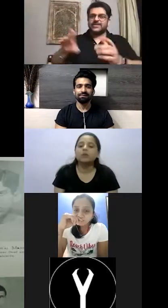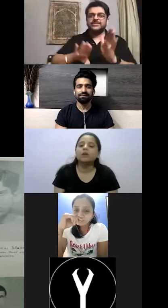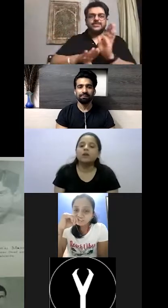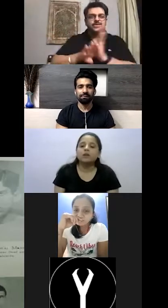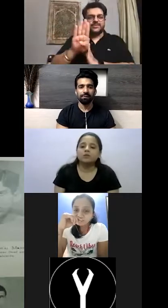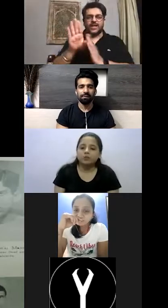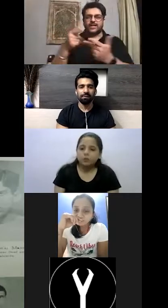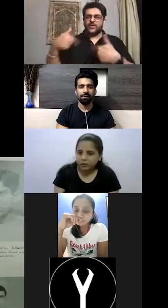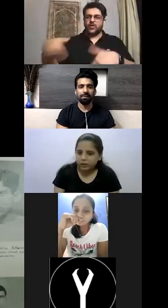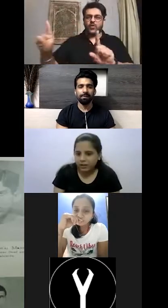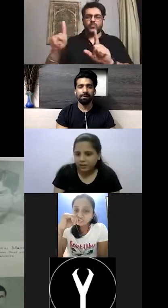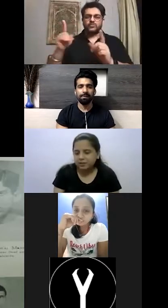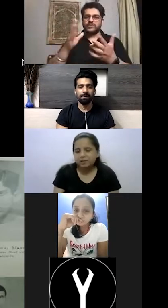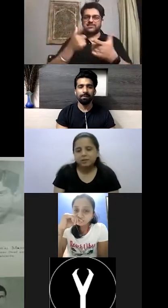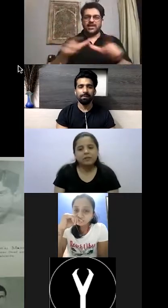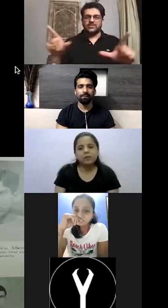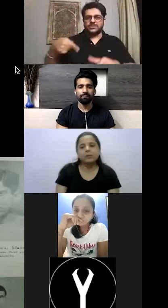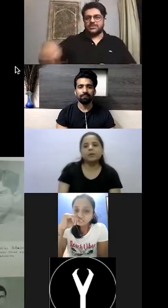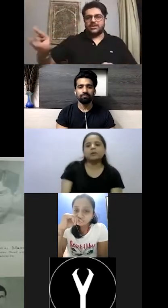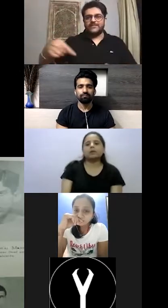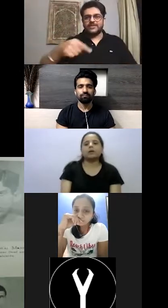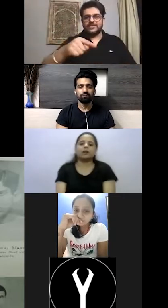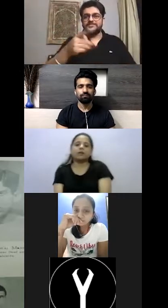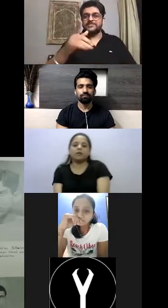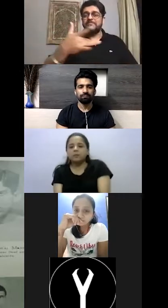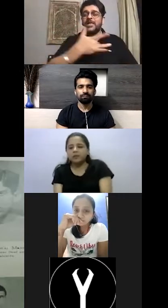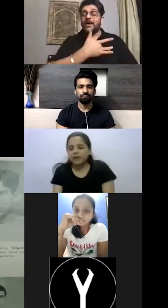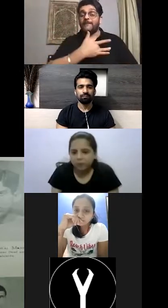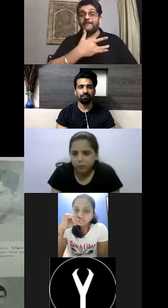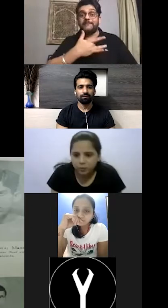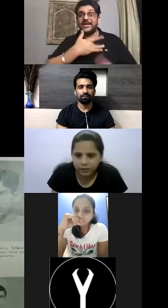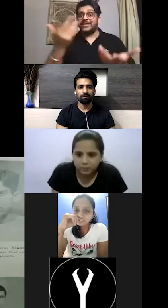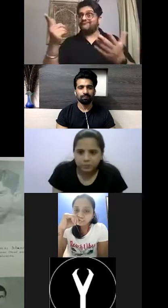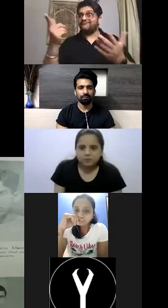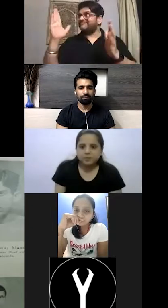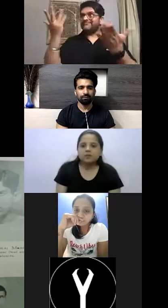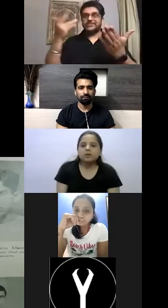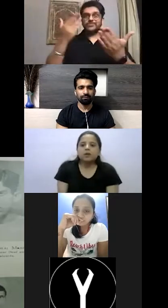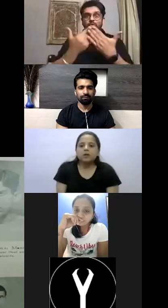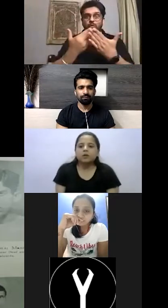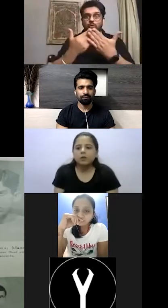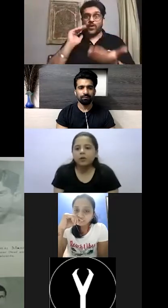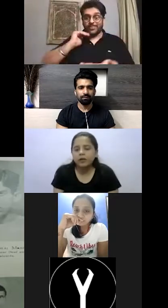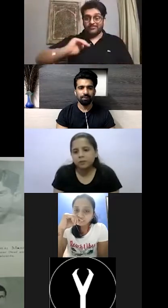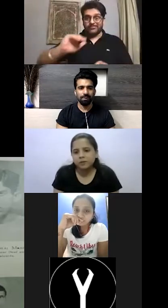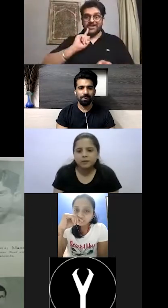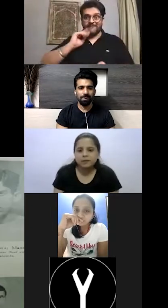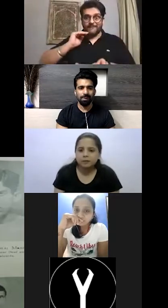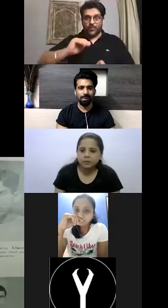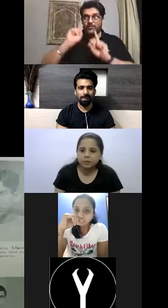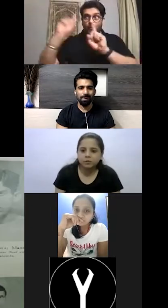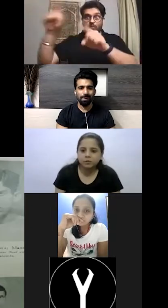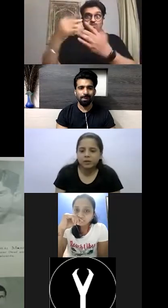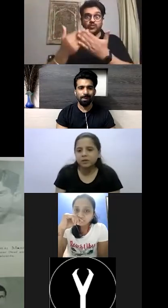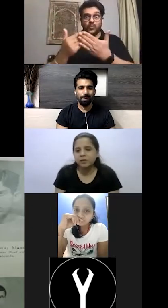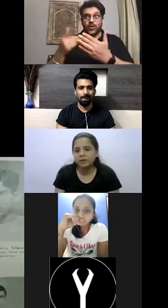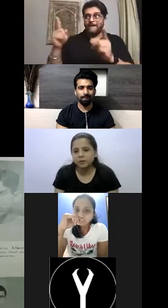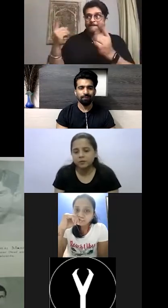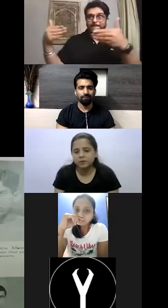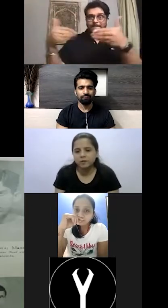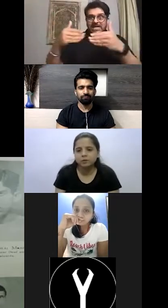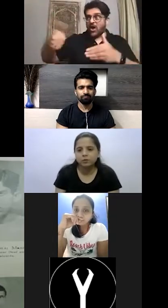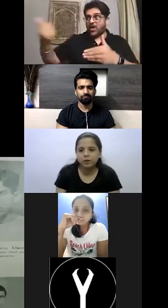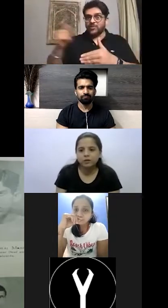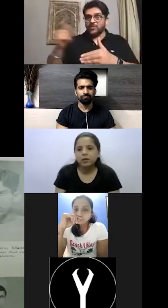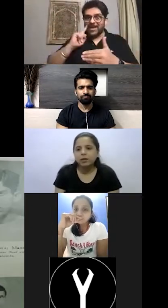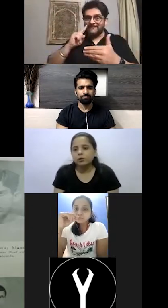So the truth is, deaf people develop the sign language by themselves. No hearing person helped them. So whenever a deaf